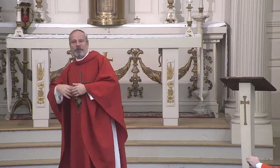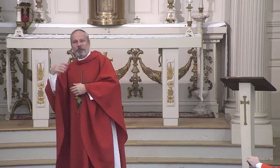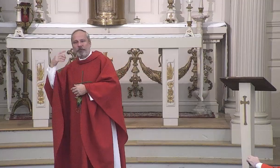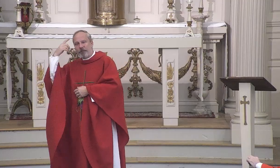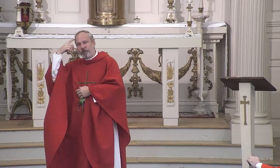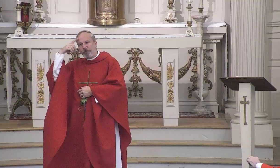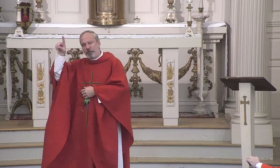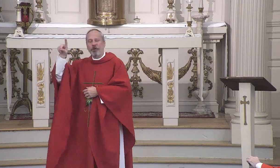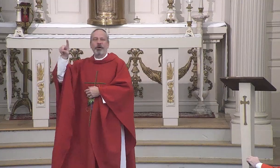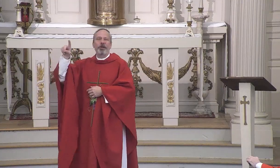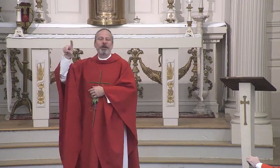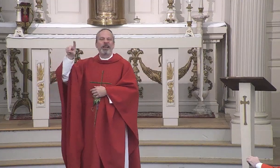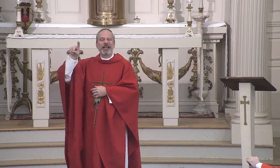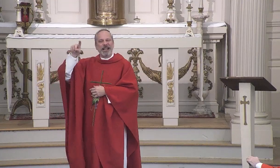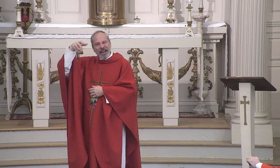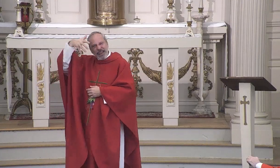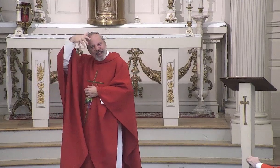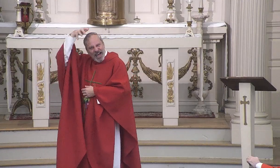He hungered